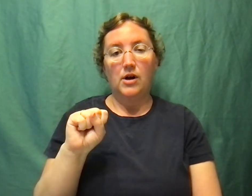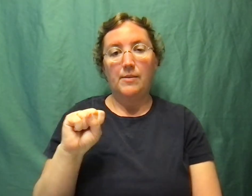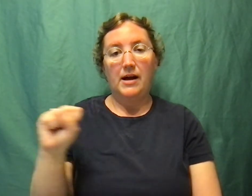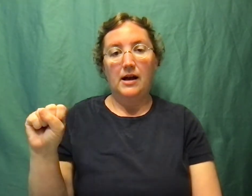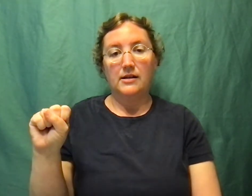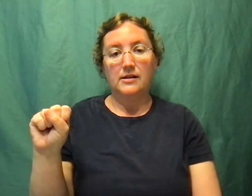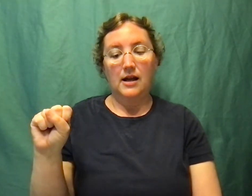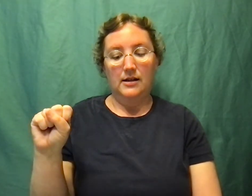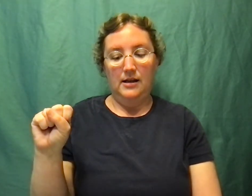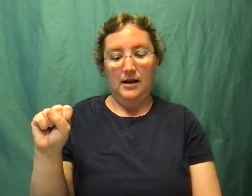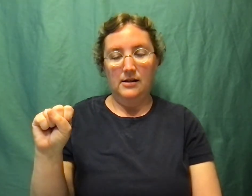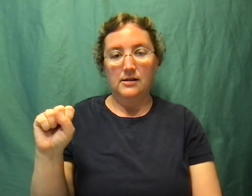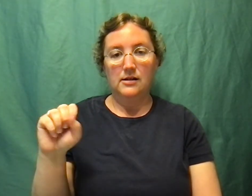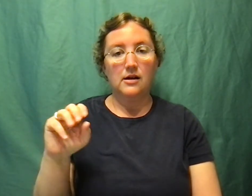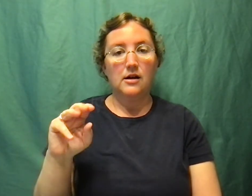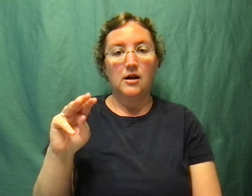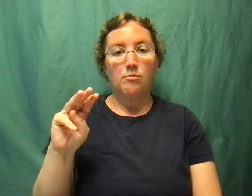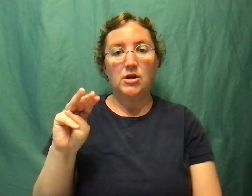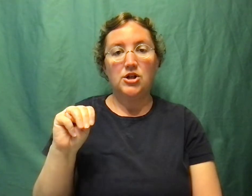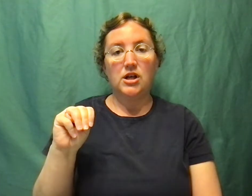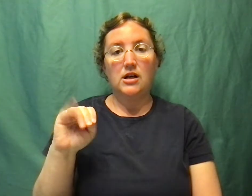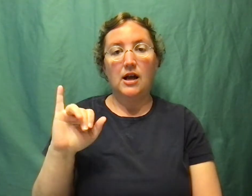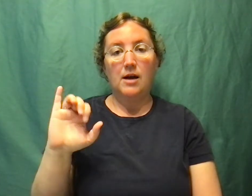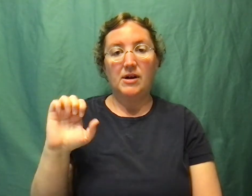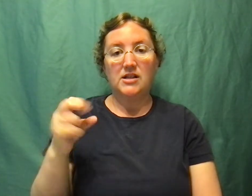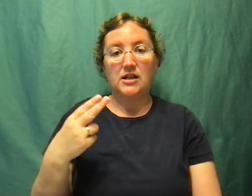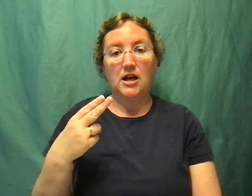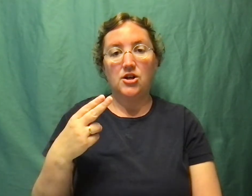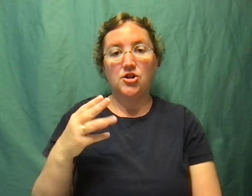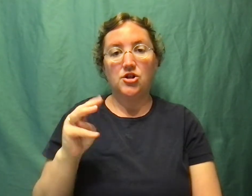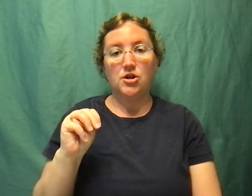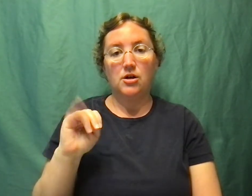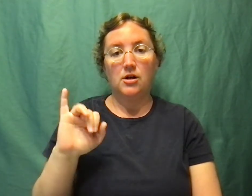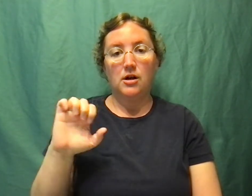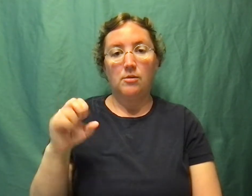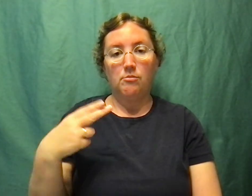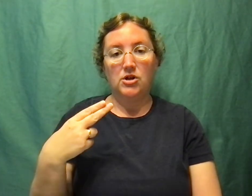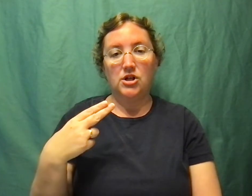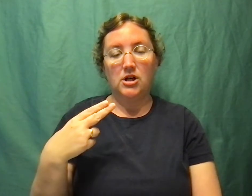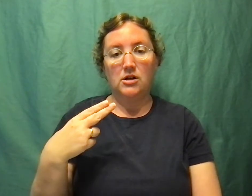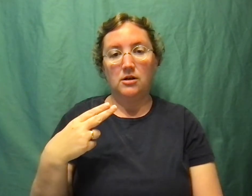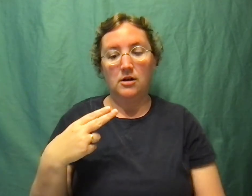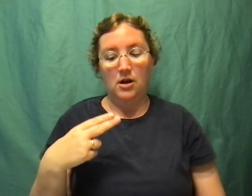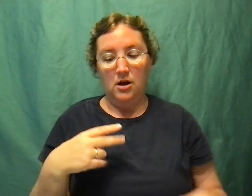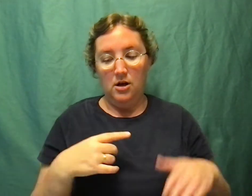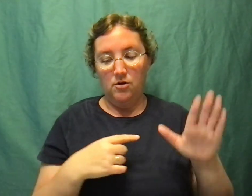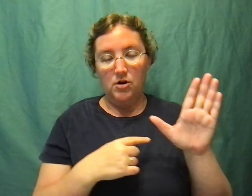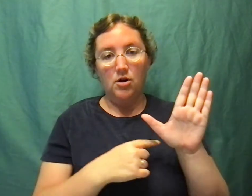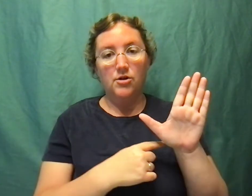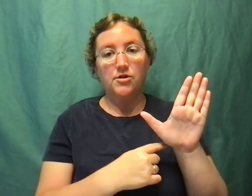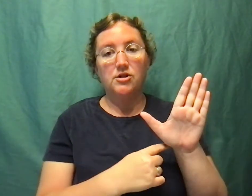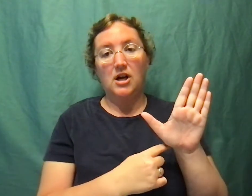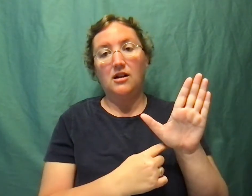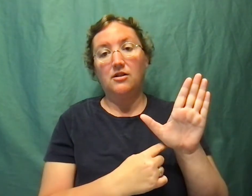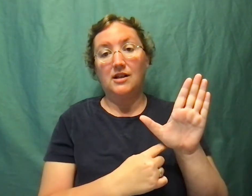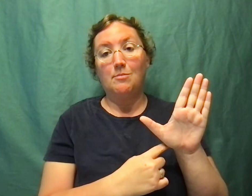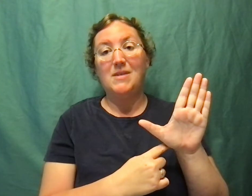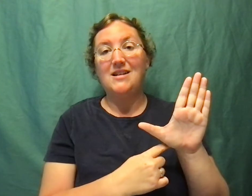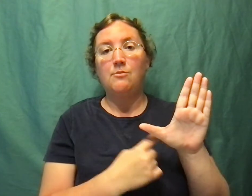M-A and slide the S. Michigan, M-I-C-H, Michigan. You can also sign, looks like mitten with your